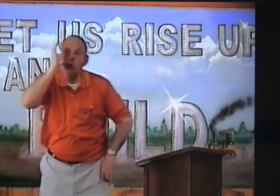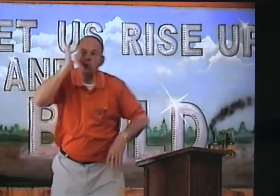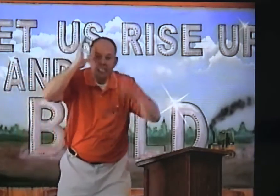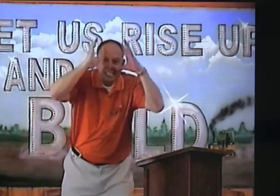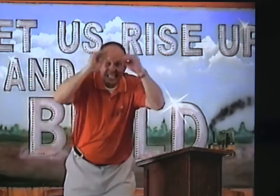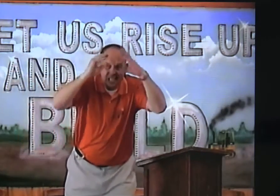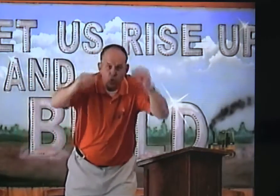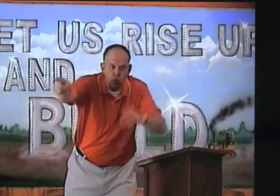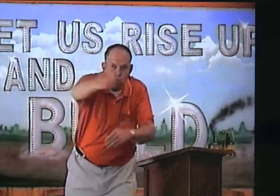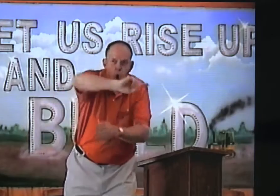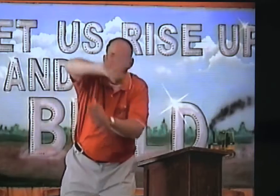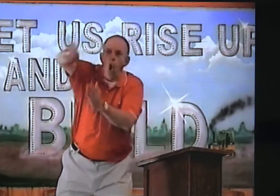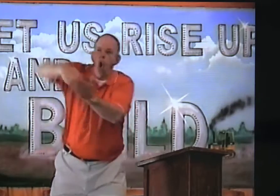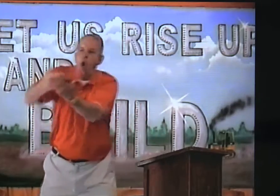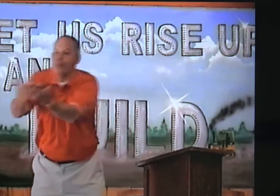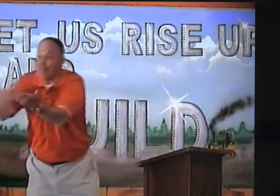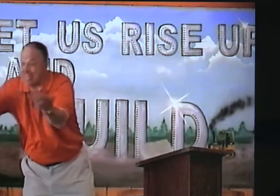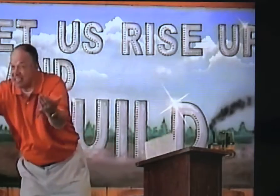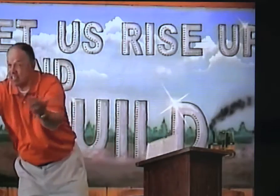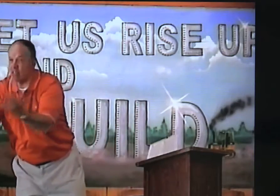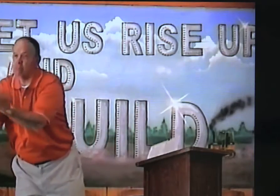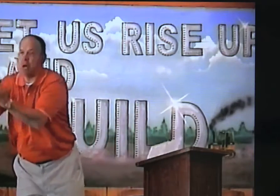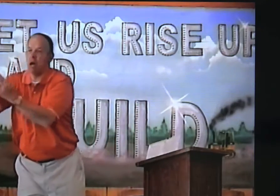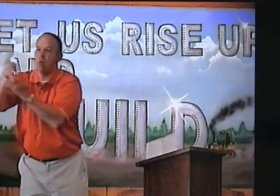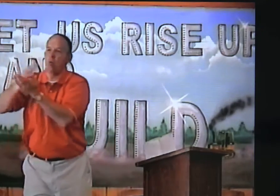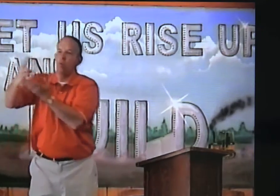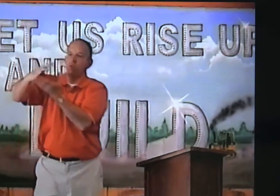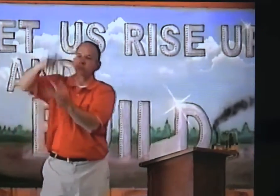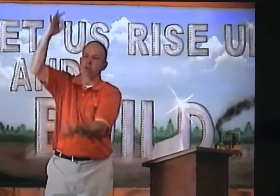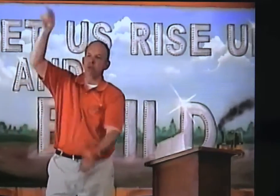Wisdom will teach you all things.